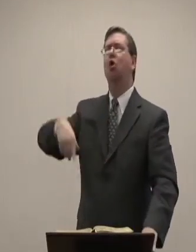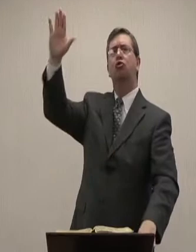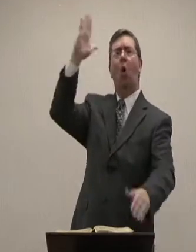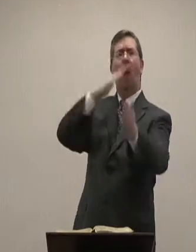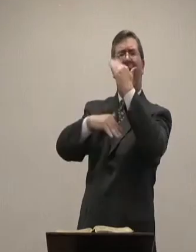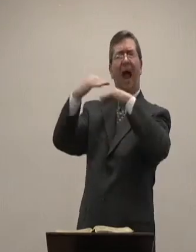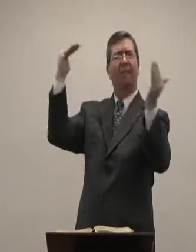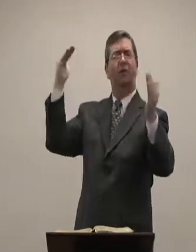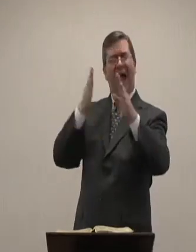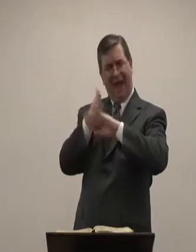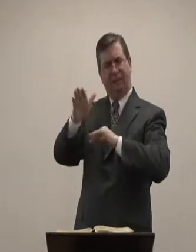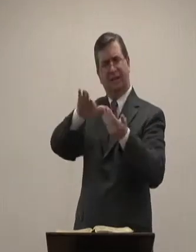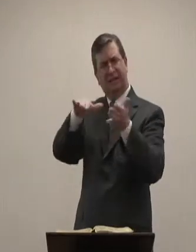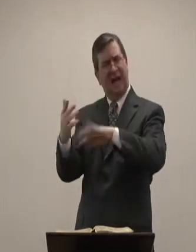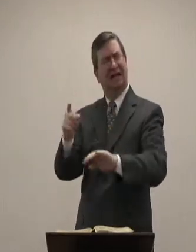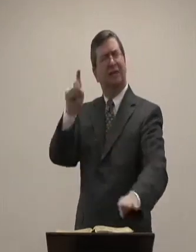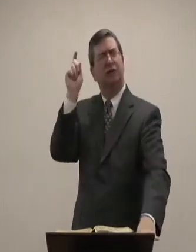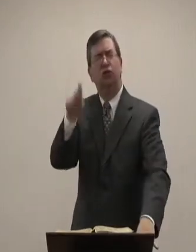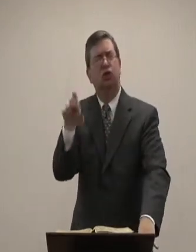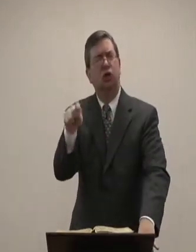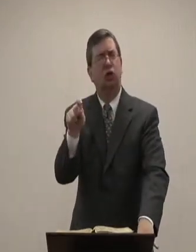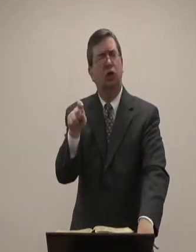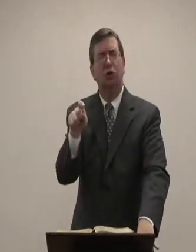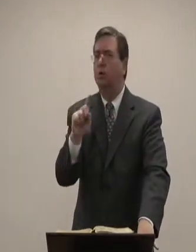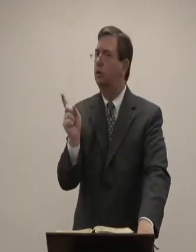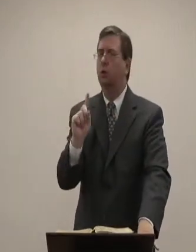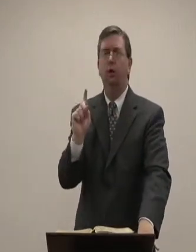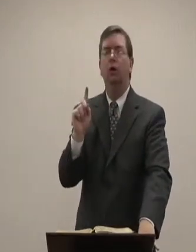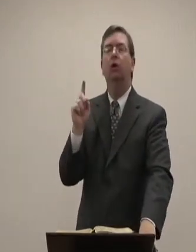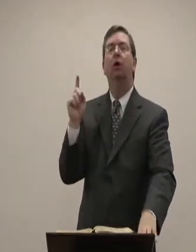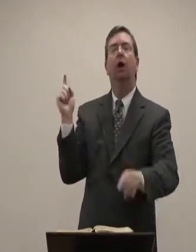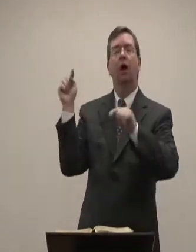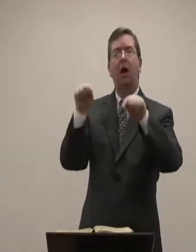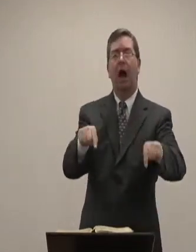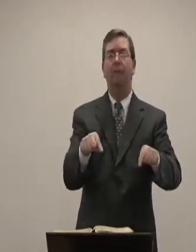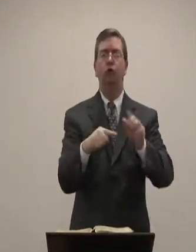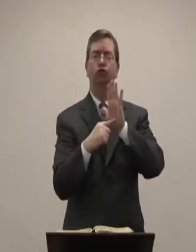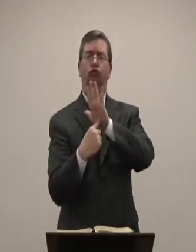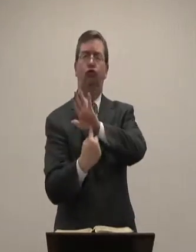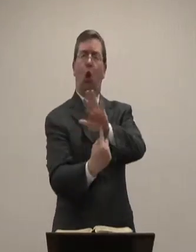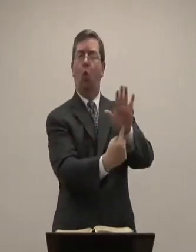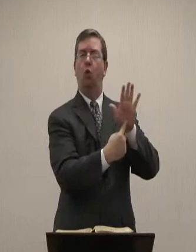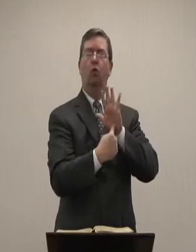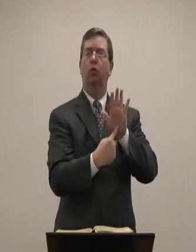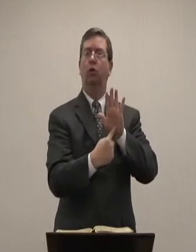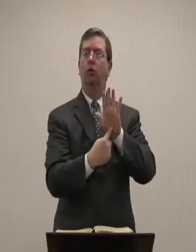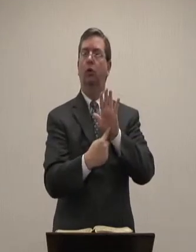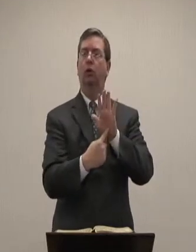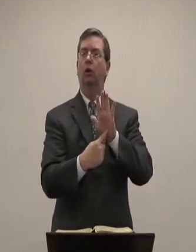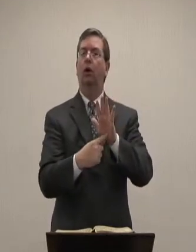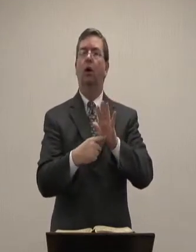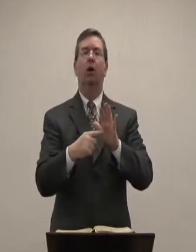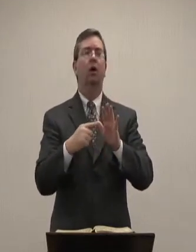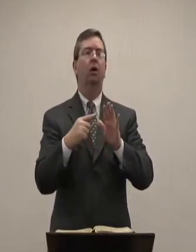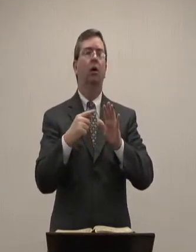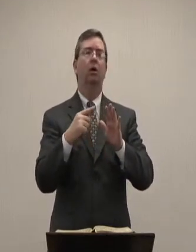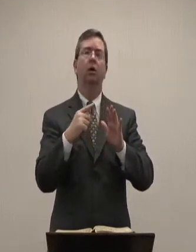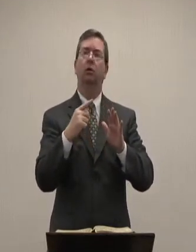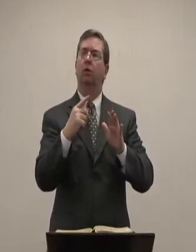Go ahead. That he should have gone to heaven after he was resurrected, but he came here